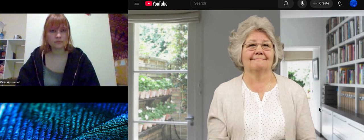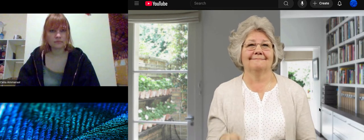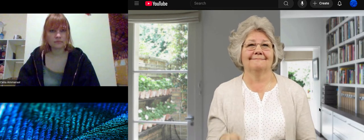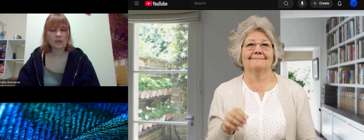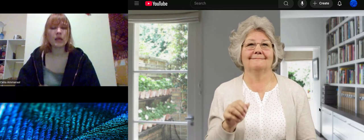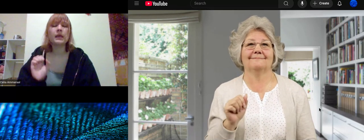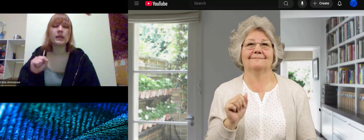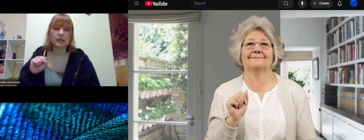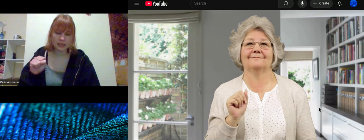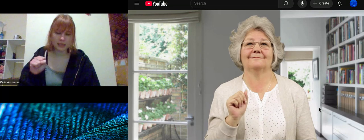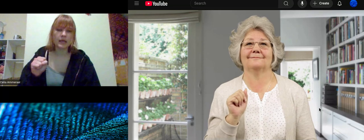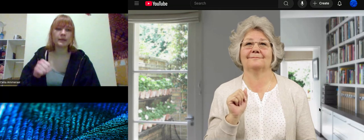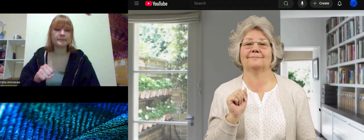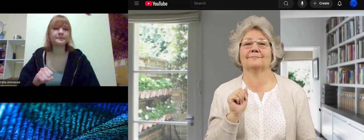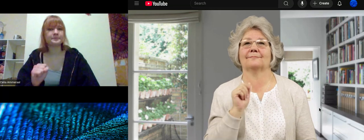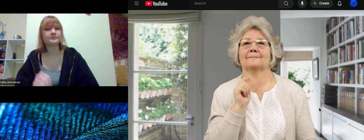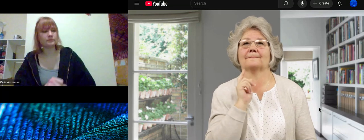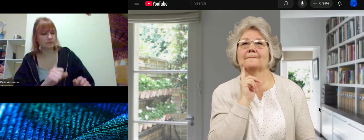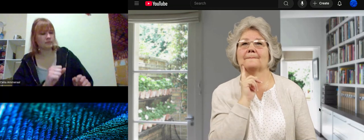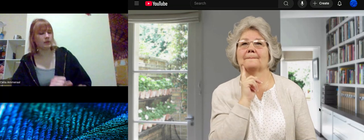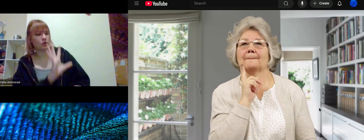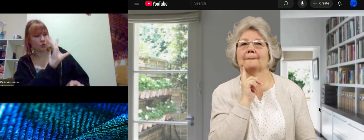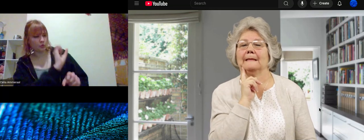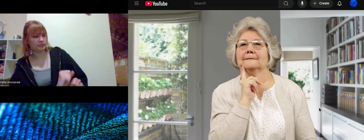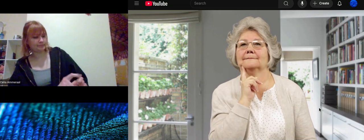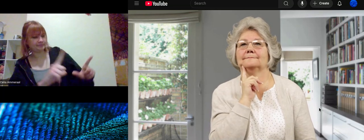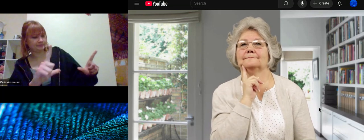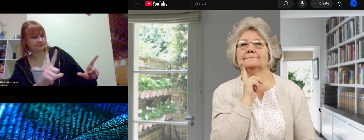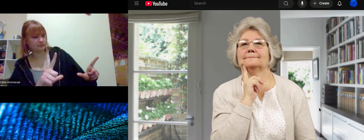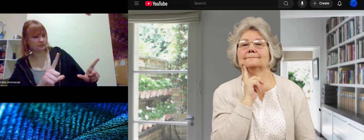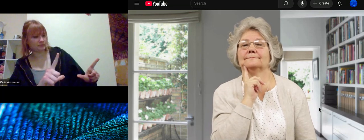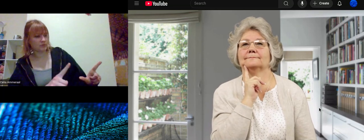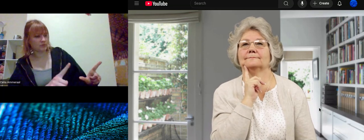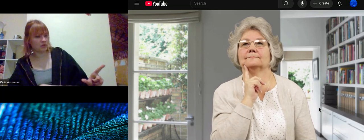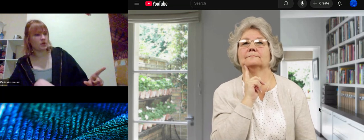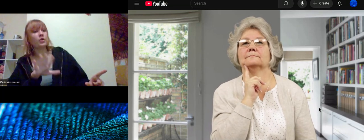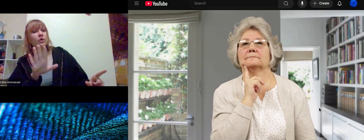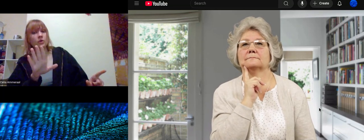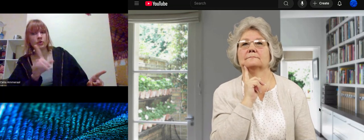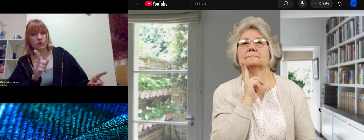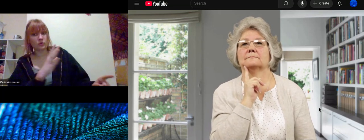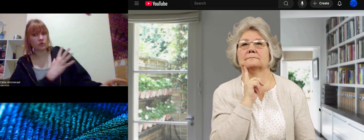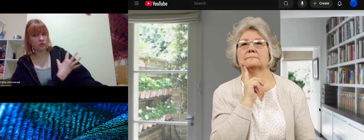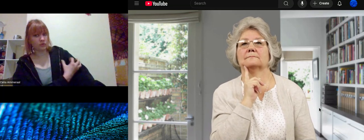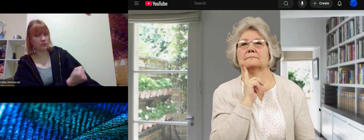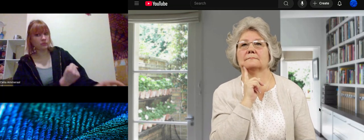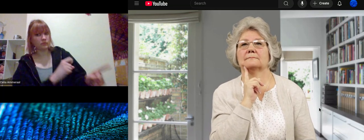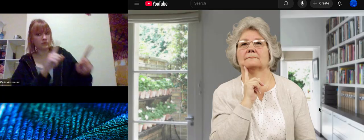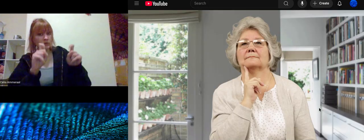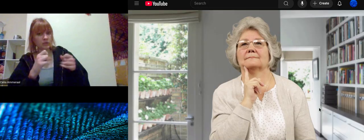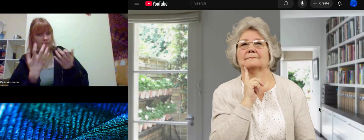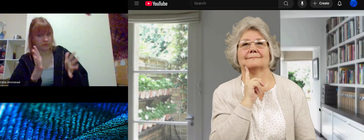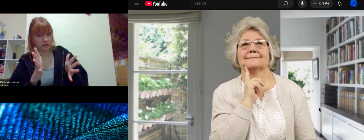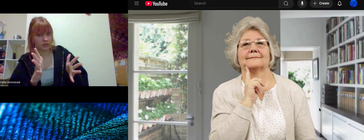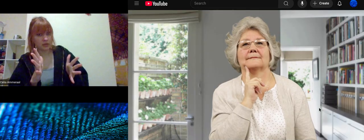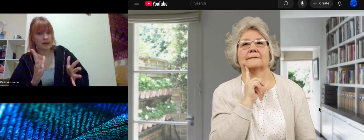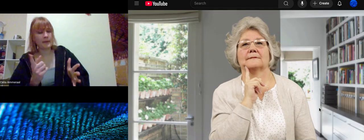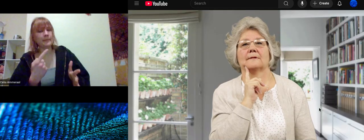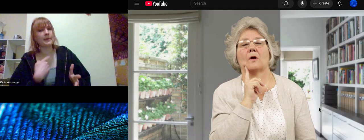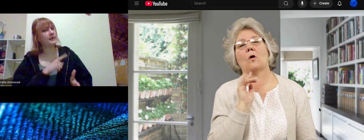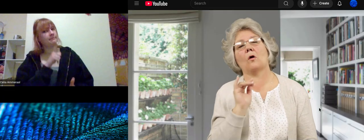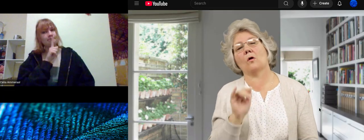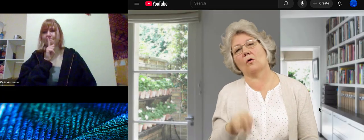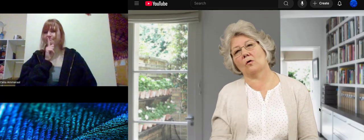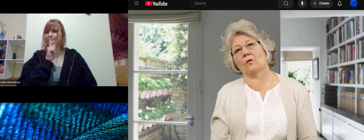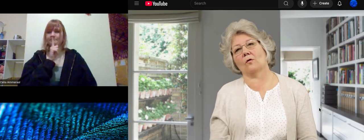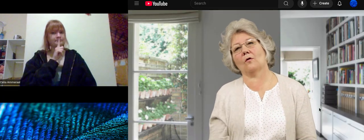Yeah, I do show here that the blood test was run on your cholesterol. However, I haven't been given authorization to discuss those